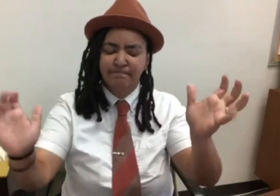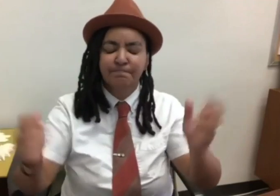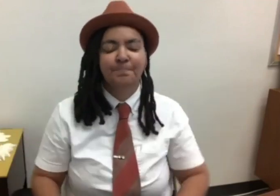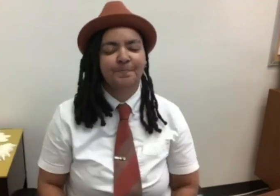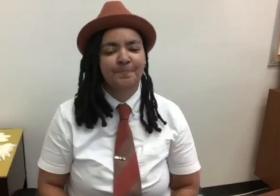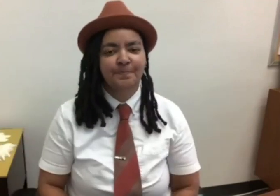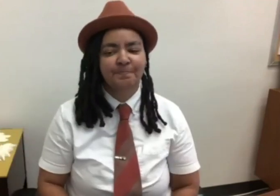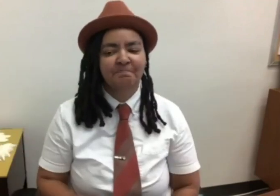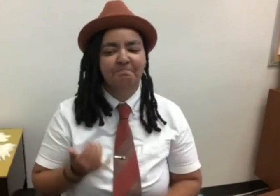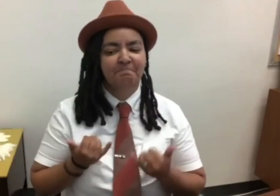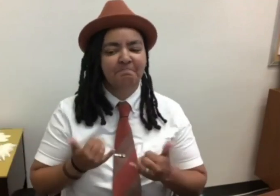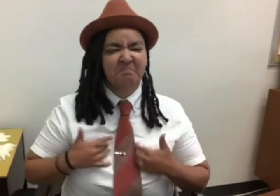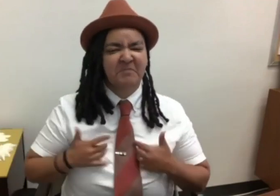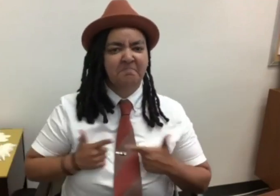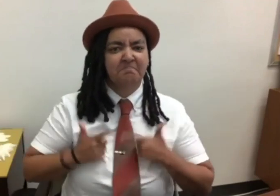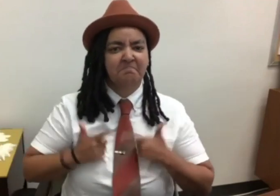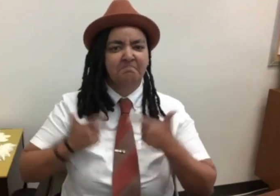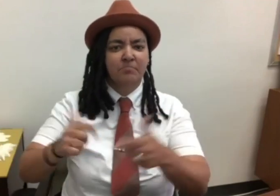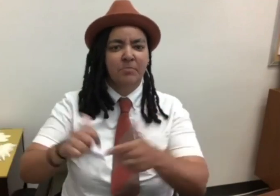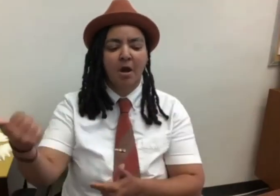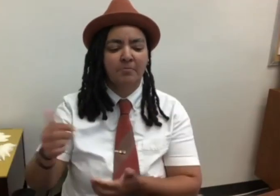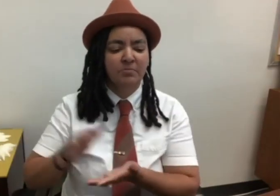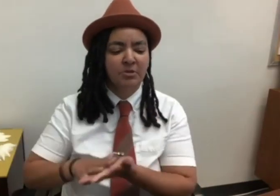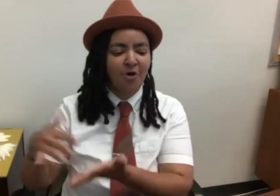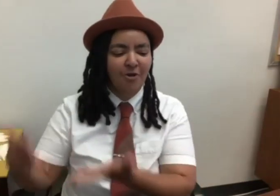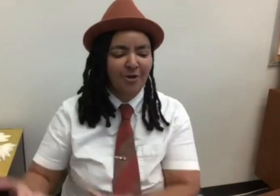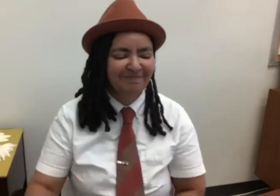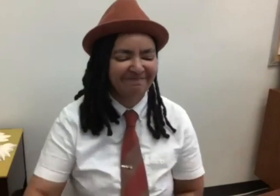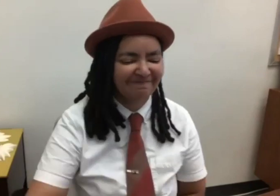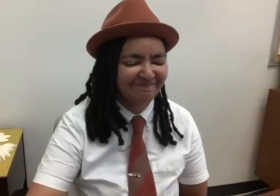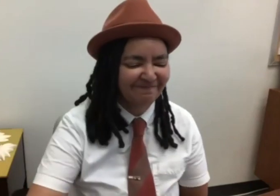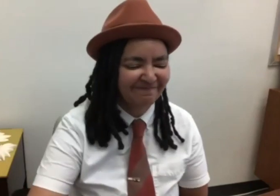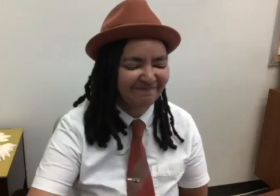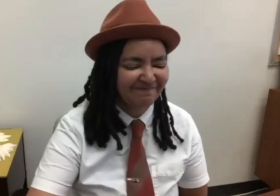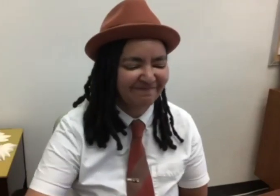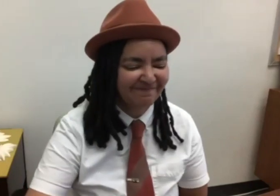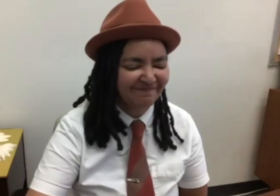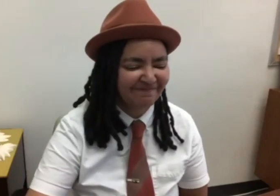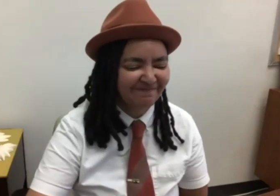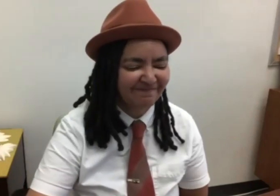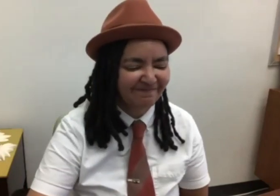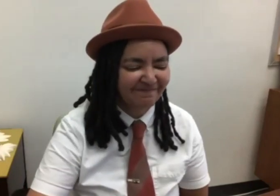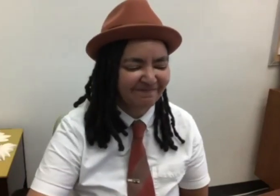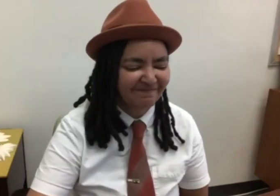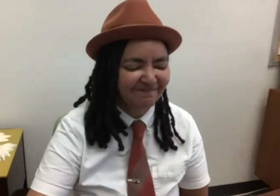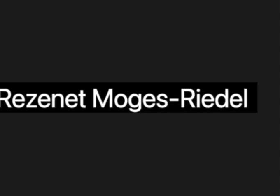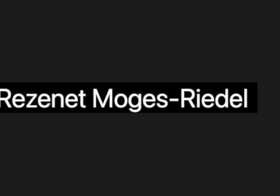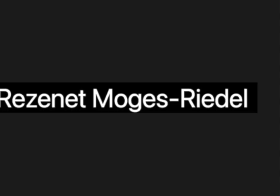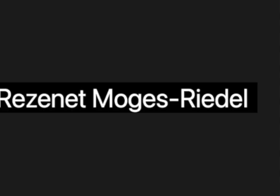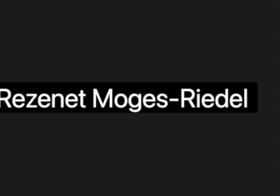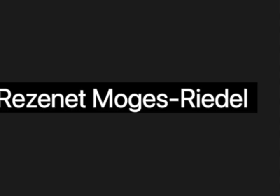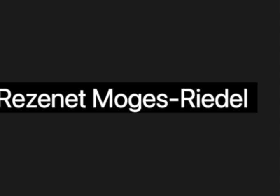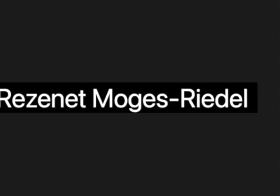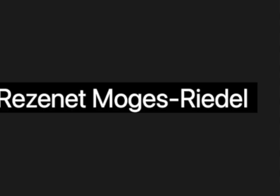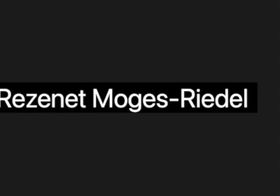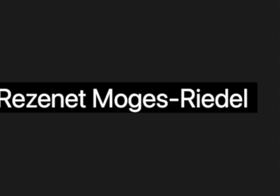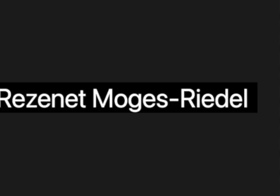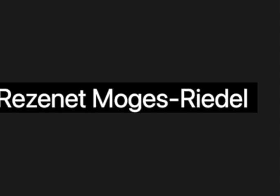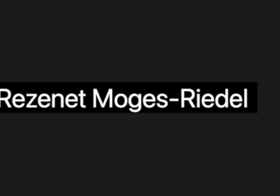equitable educational system. And I'd like to turn it over to one of our other scholars to respond to this inquiry